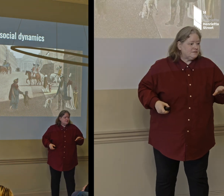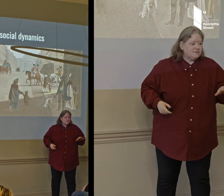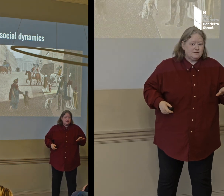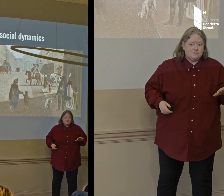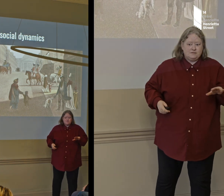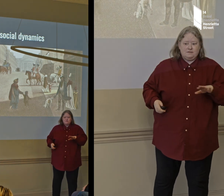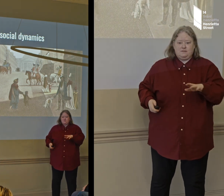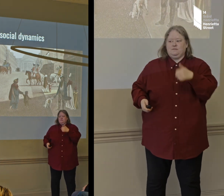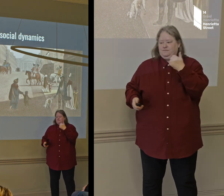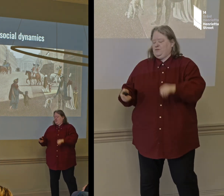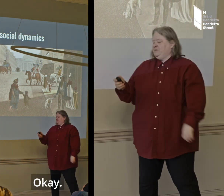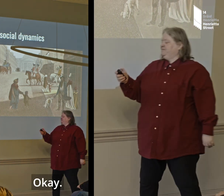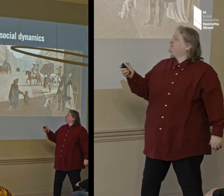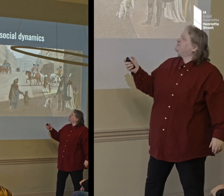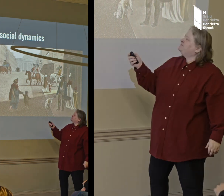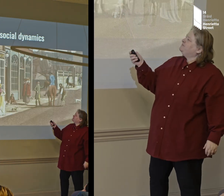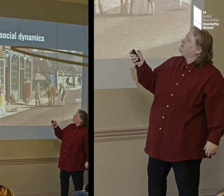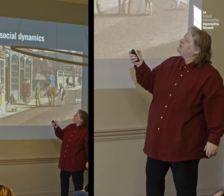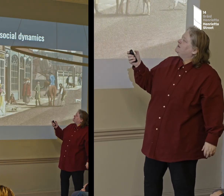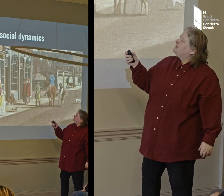far? Okay.